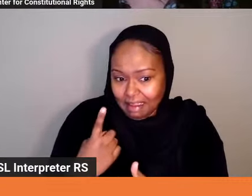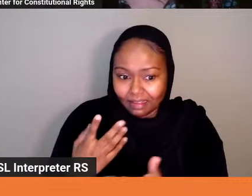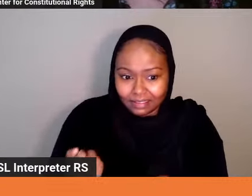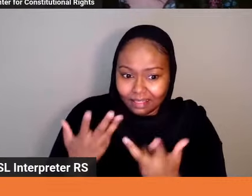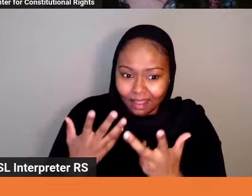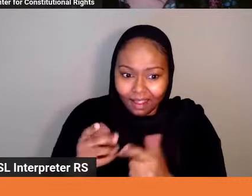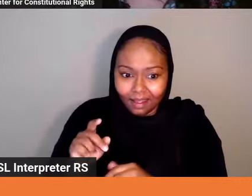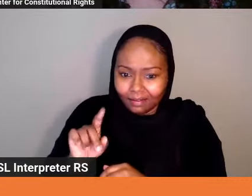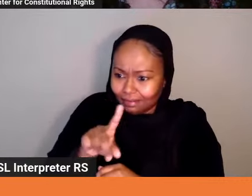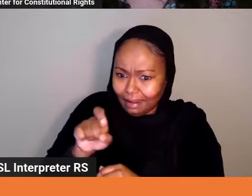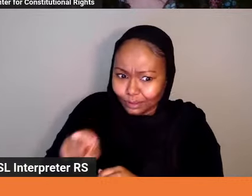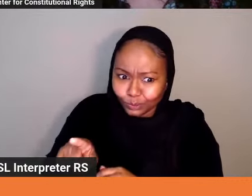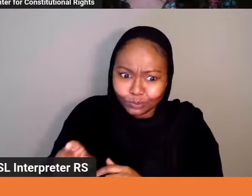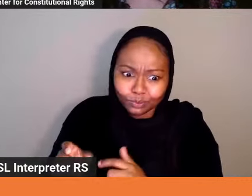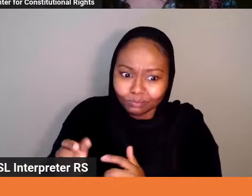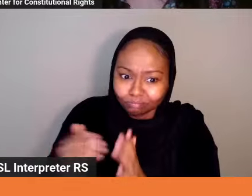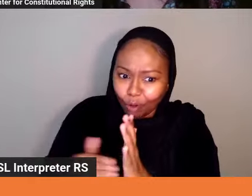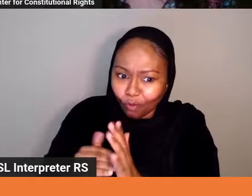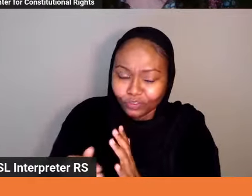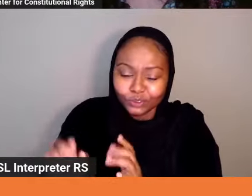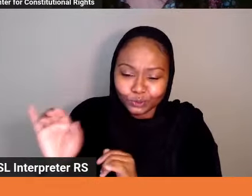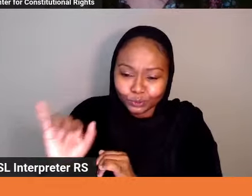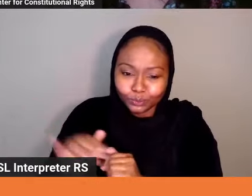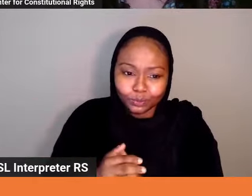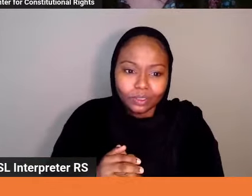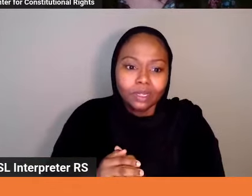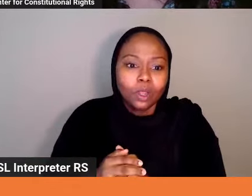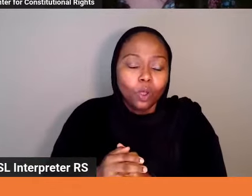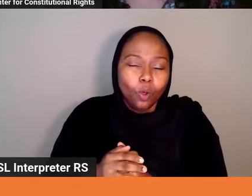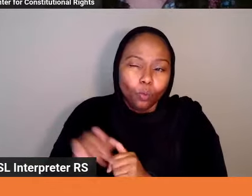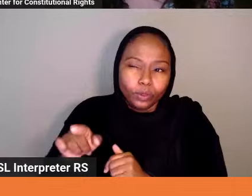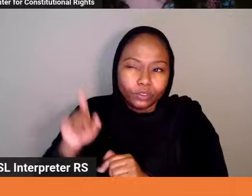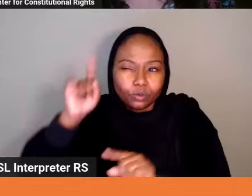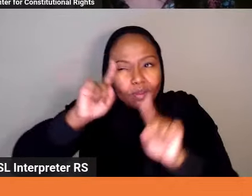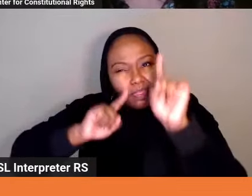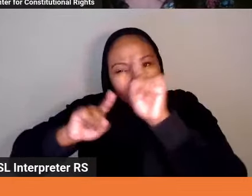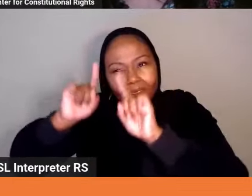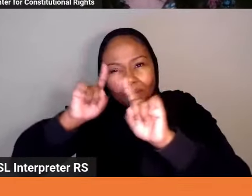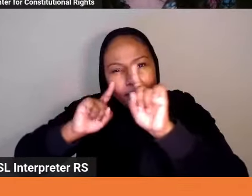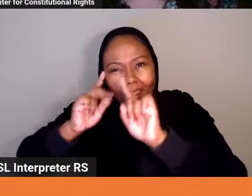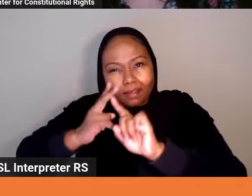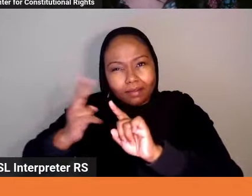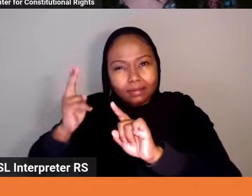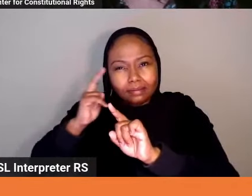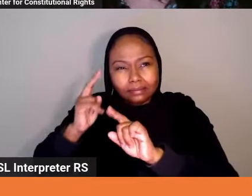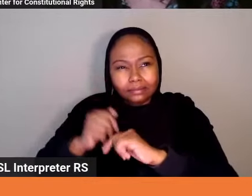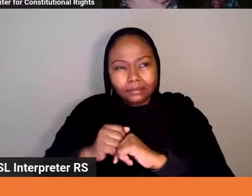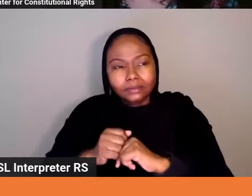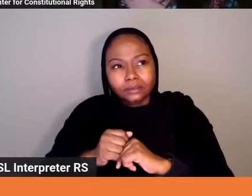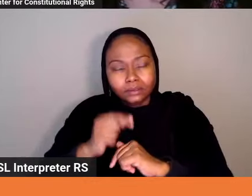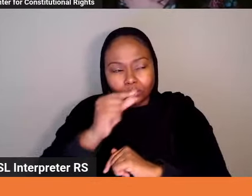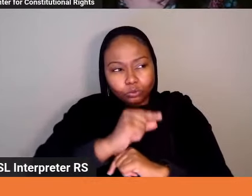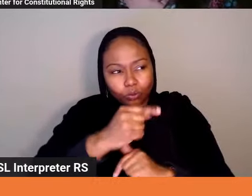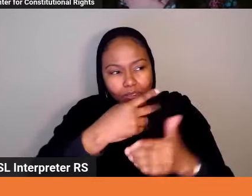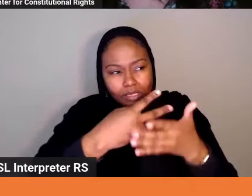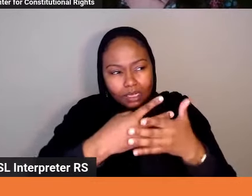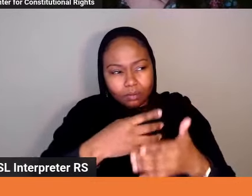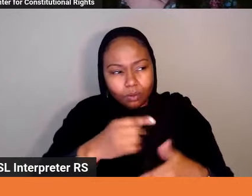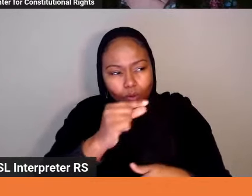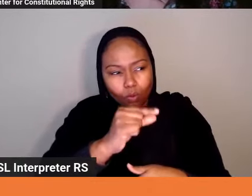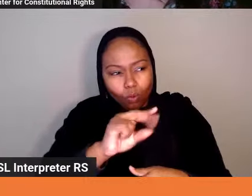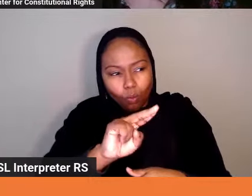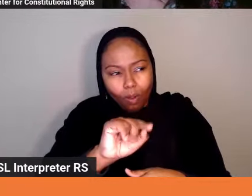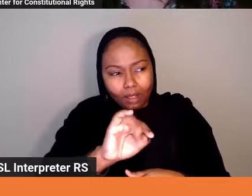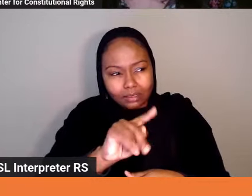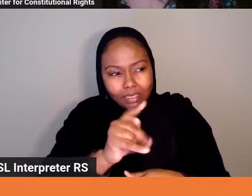back and forth between Guantanamo as a very unique, extreme place, but also, as we're seeing, a